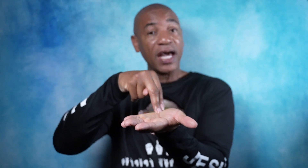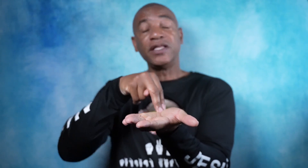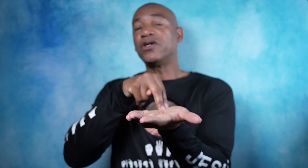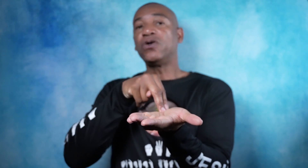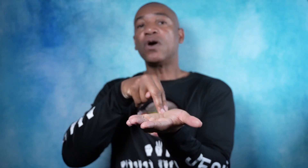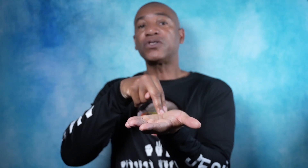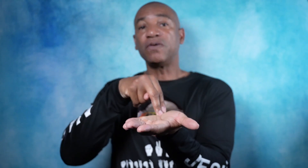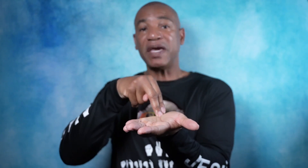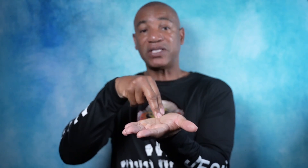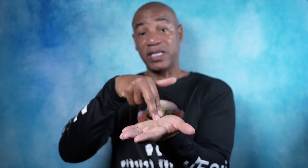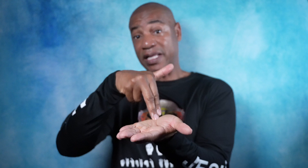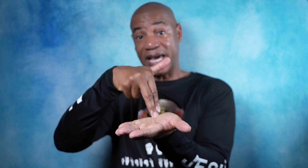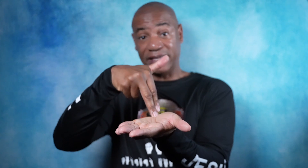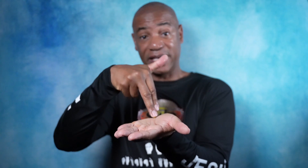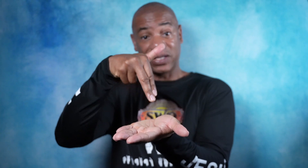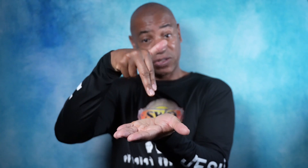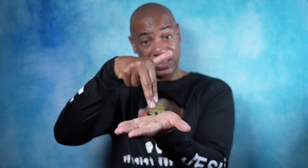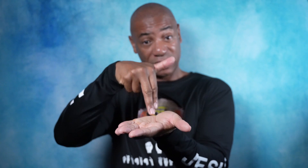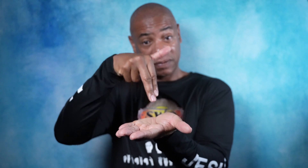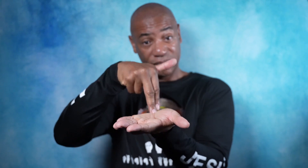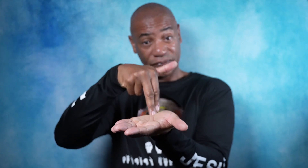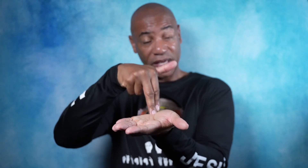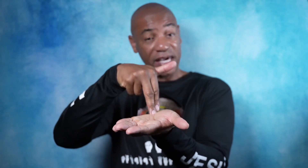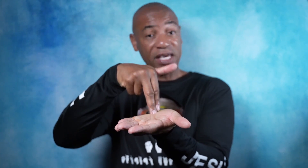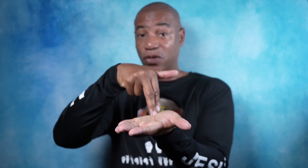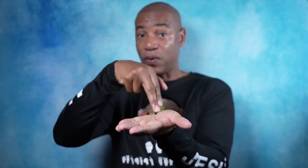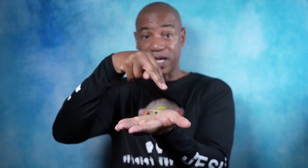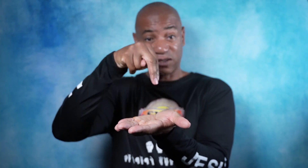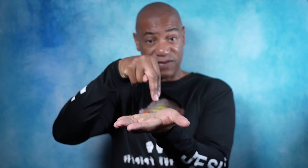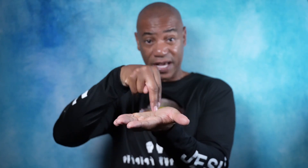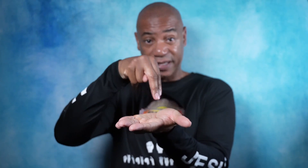Now, you also may see it like this. Either way is fine.